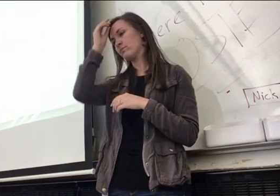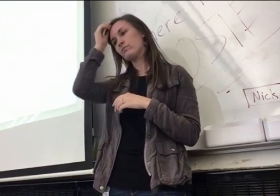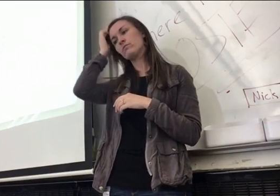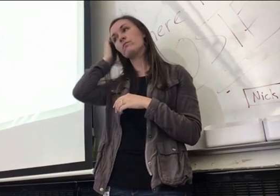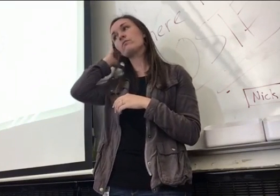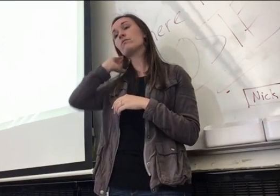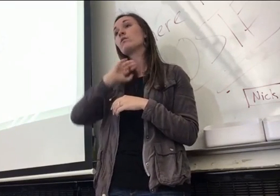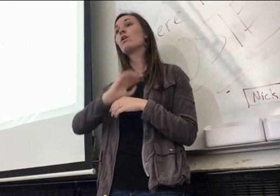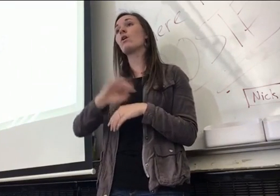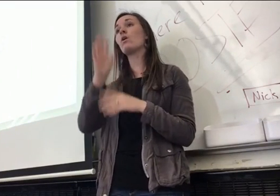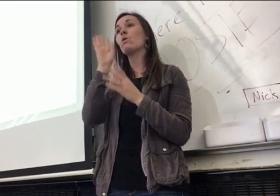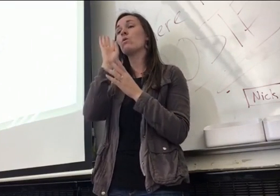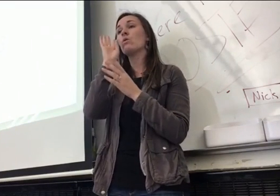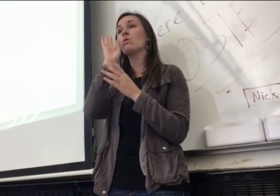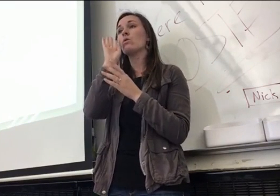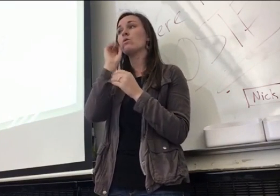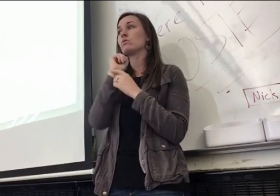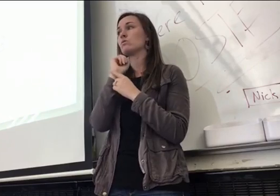By the way,